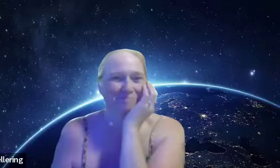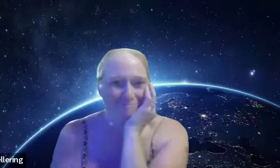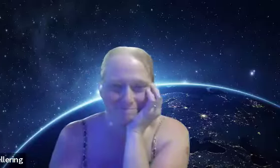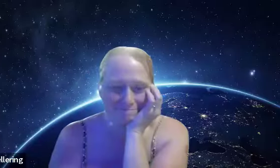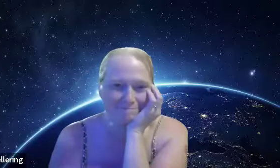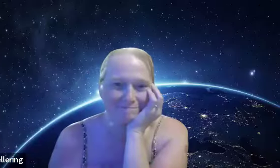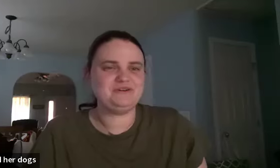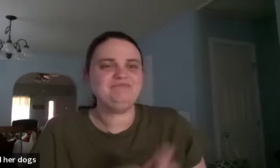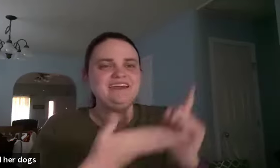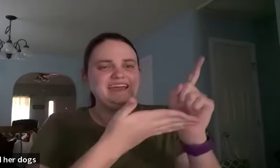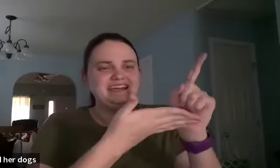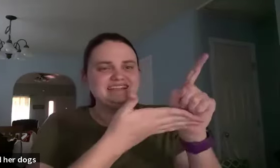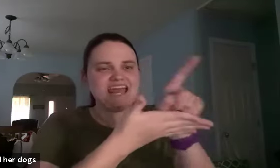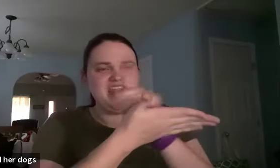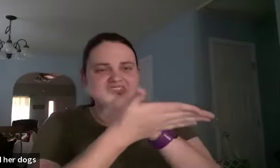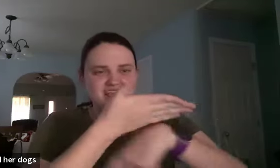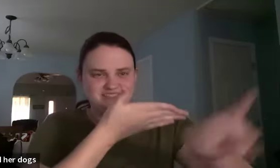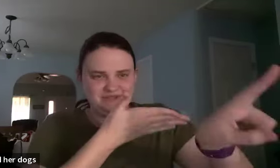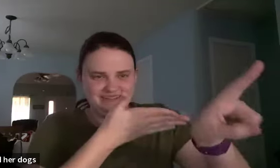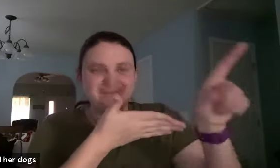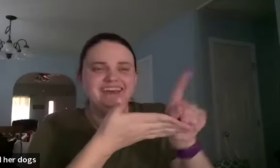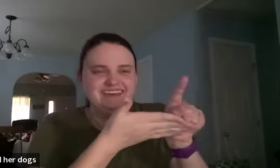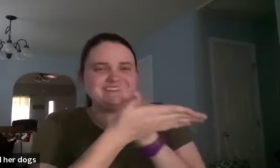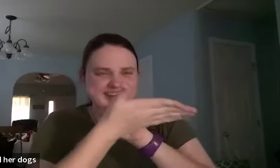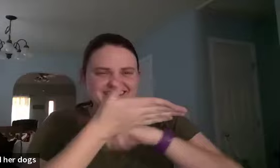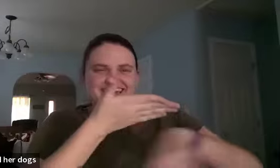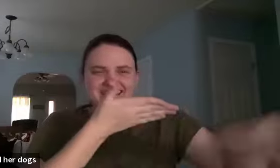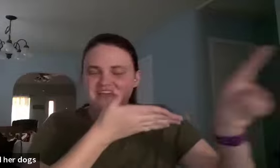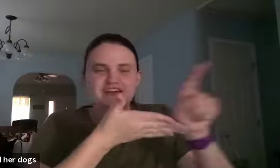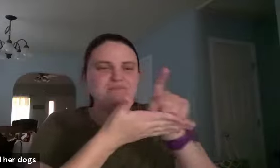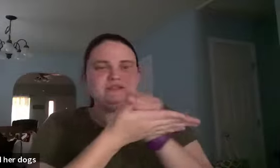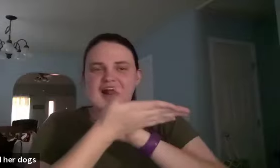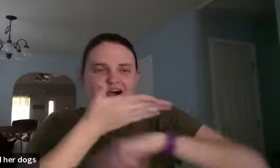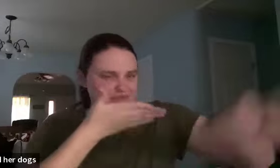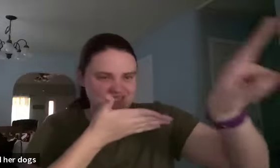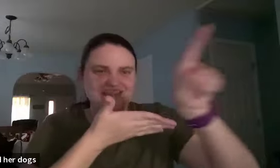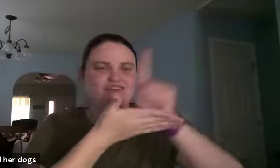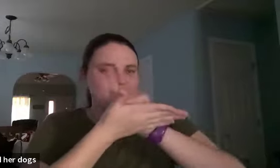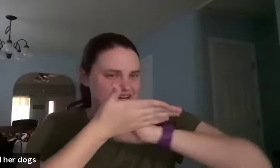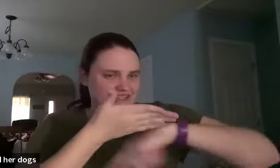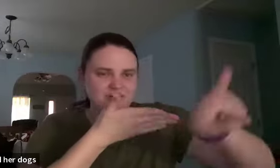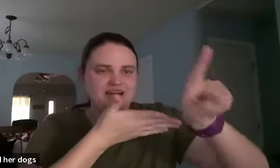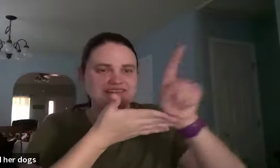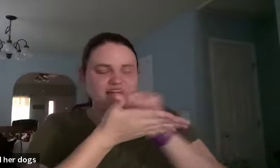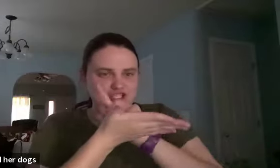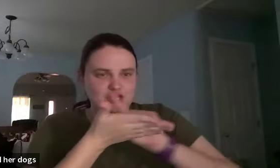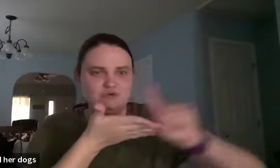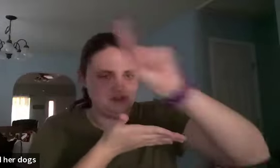already gotten called out before. It is next week. So it's like complete opposite of what you guys I showed